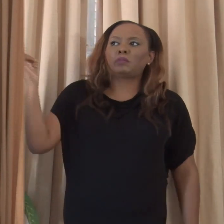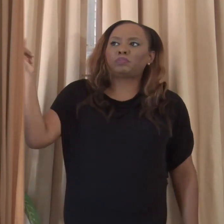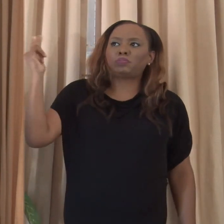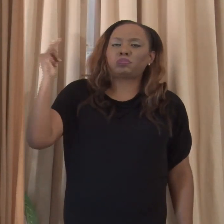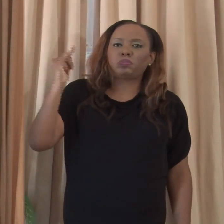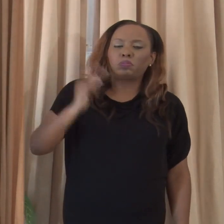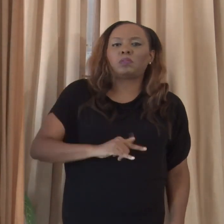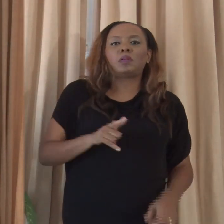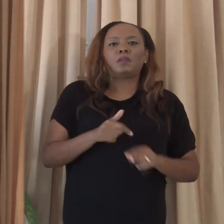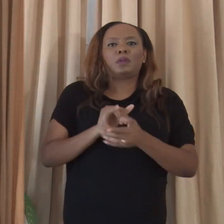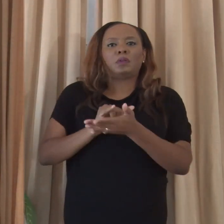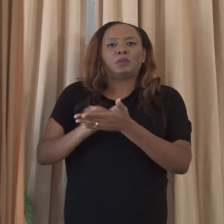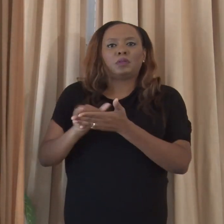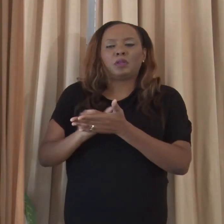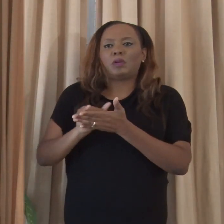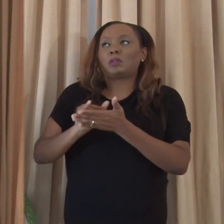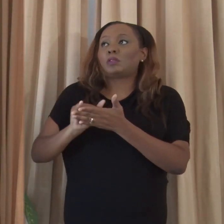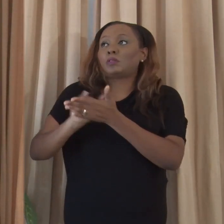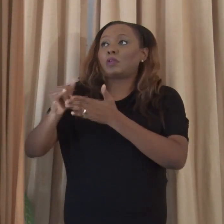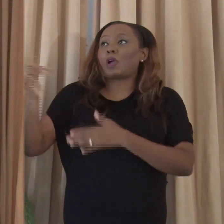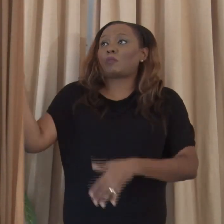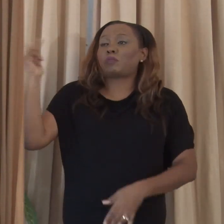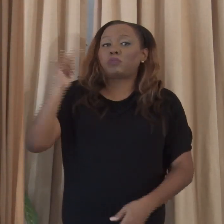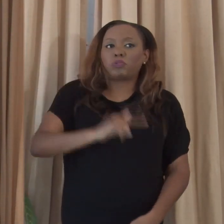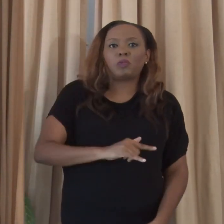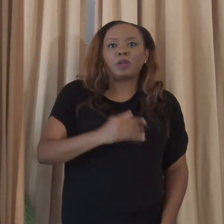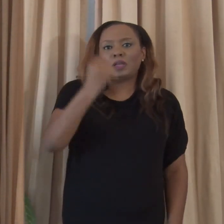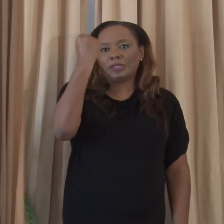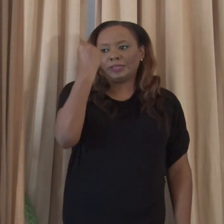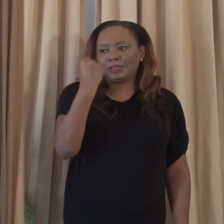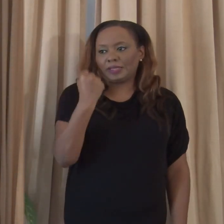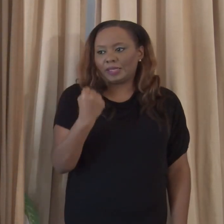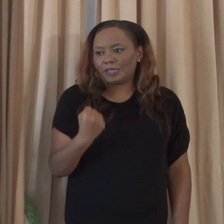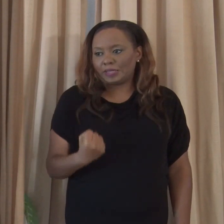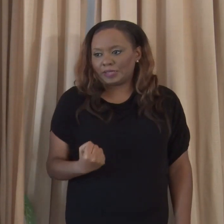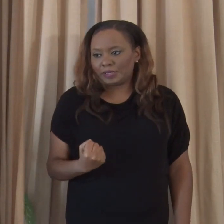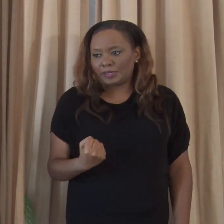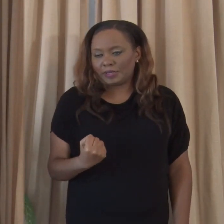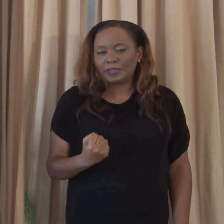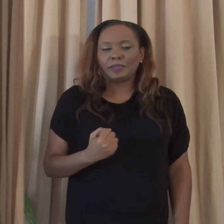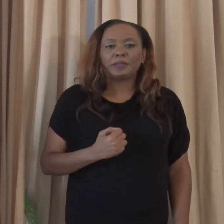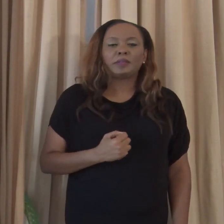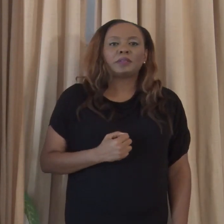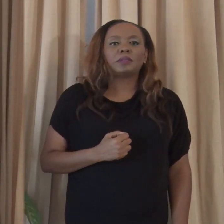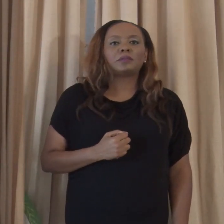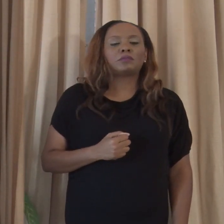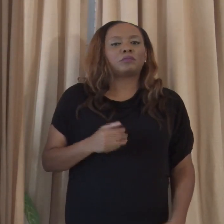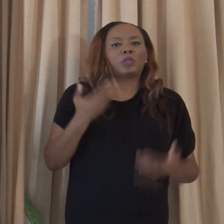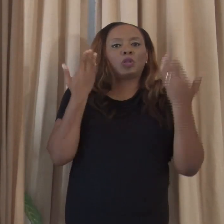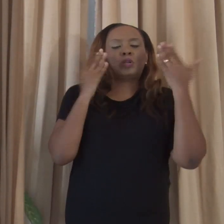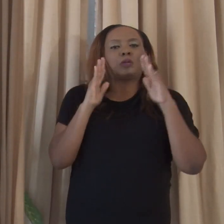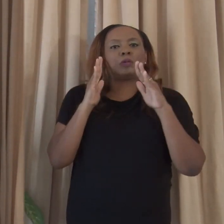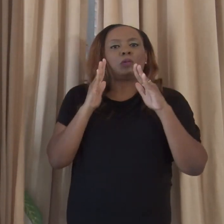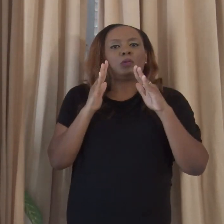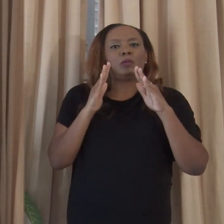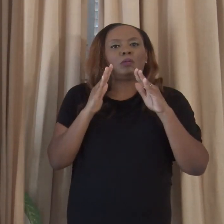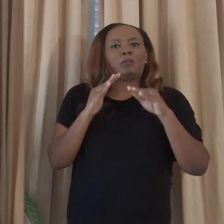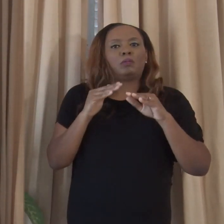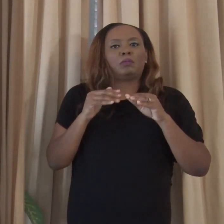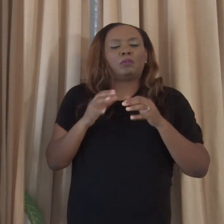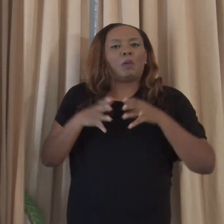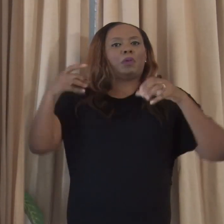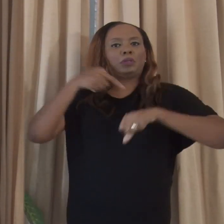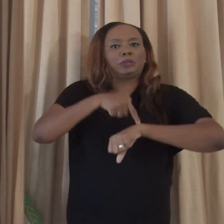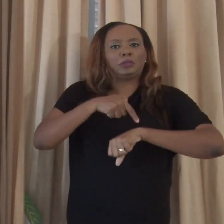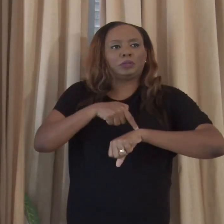flight from New York City to Barbados on Saturdays for an indefinite period of time. If demand requires, JetBlue has